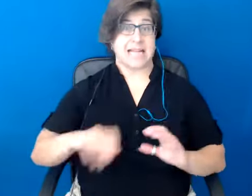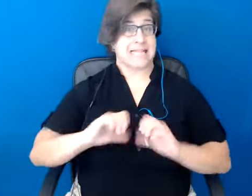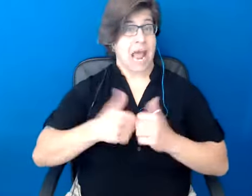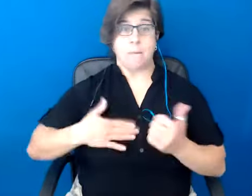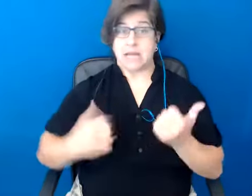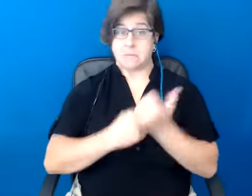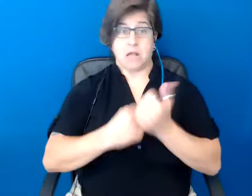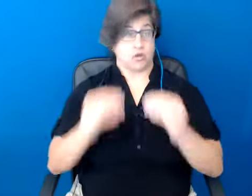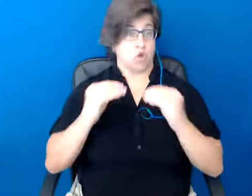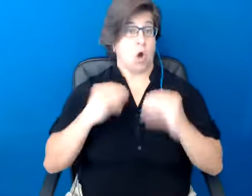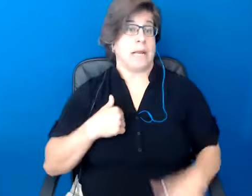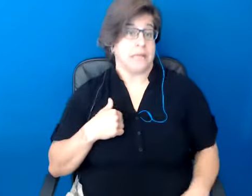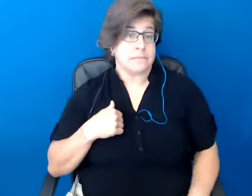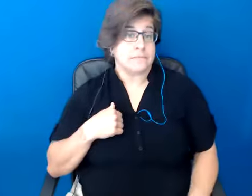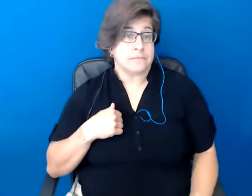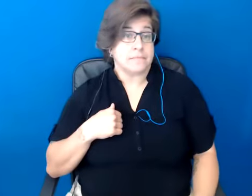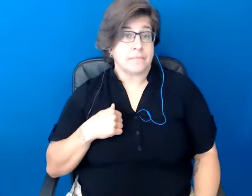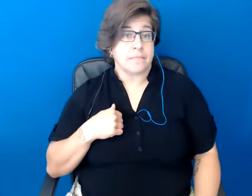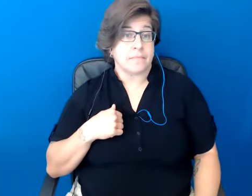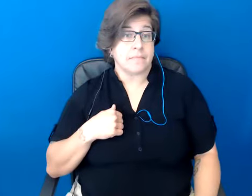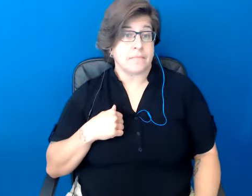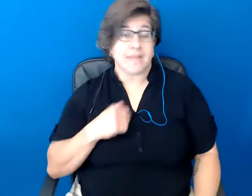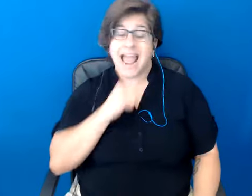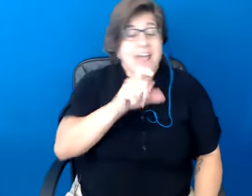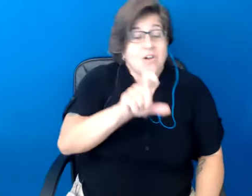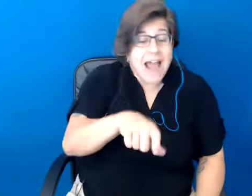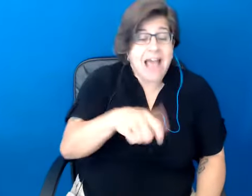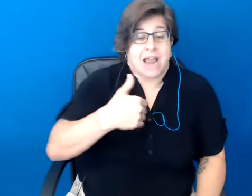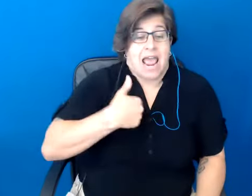to participate in it. At least that's the way I've been sponsored into AA.